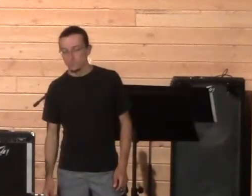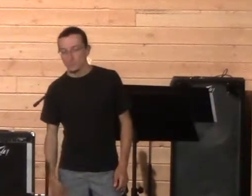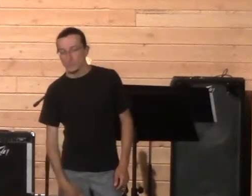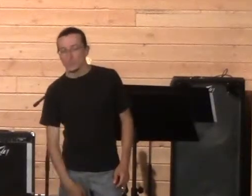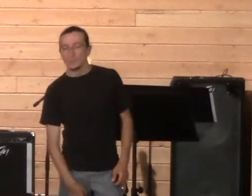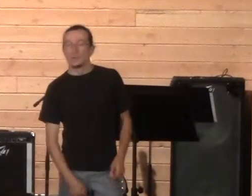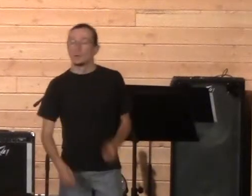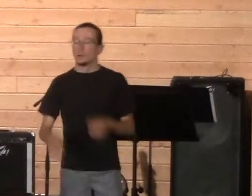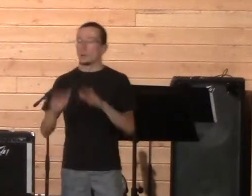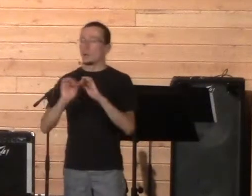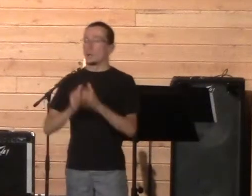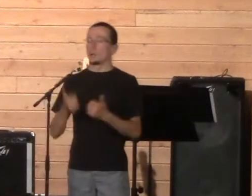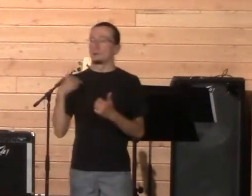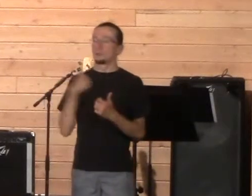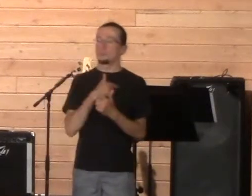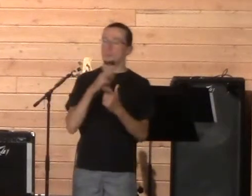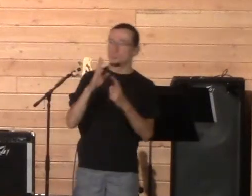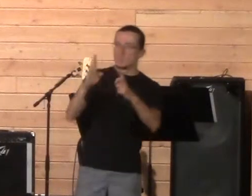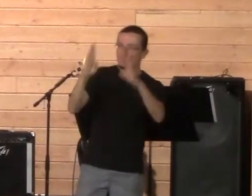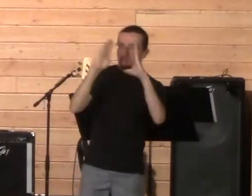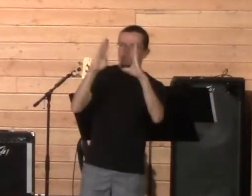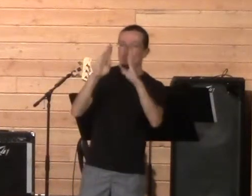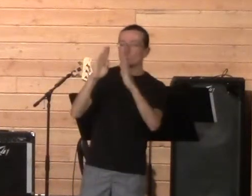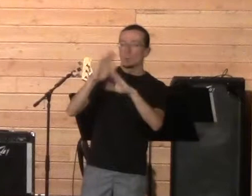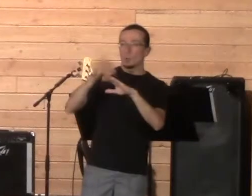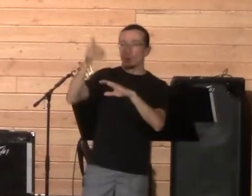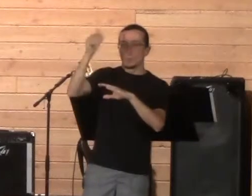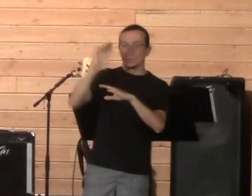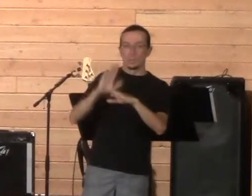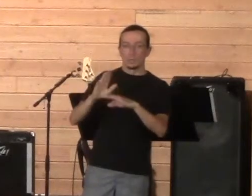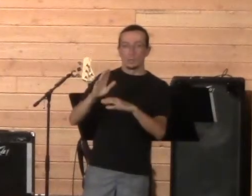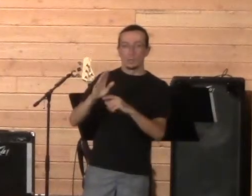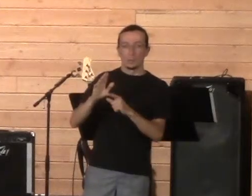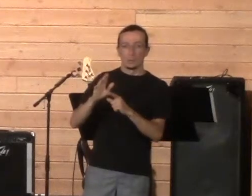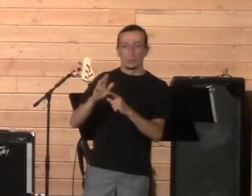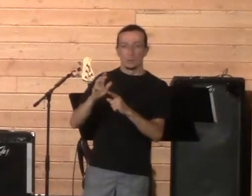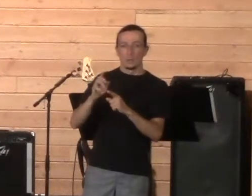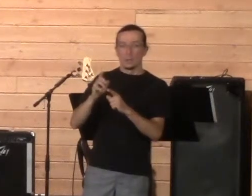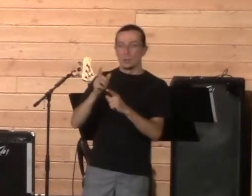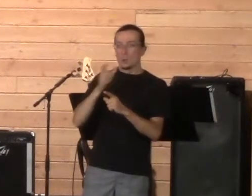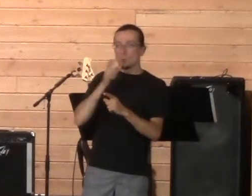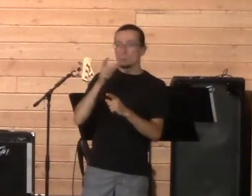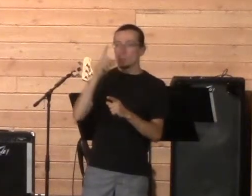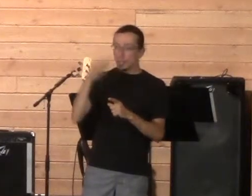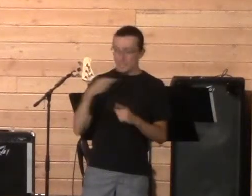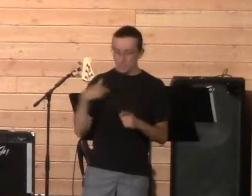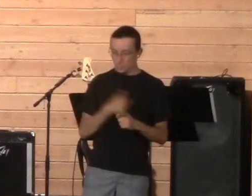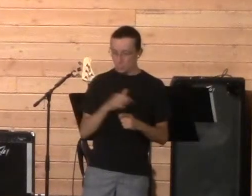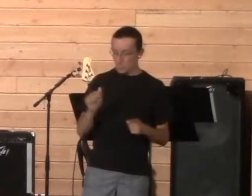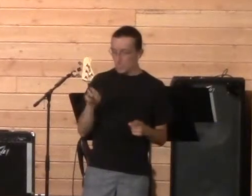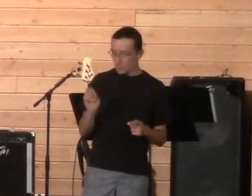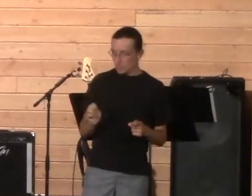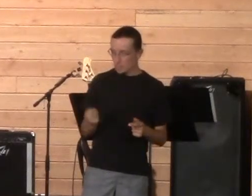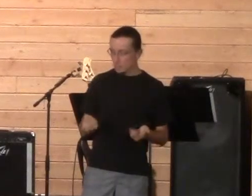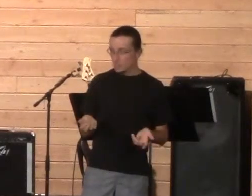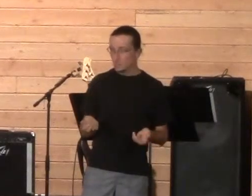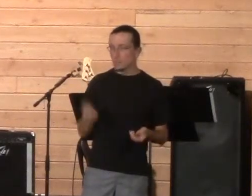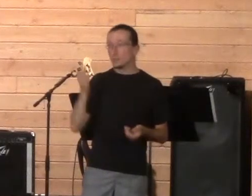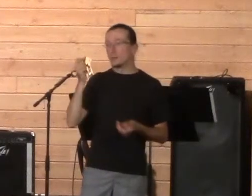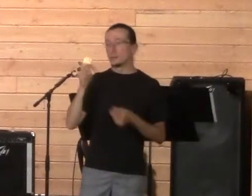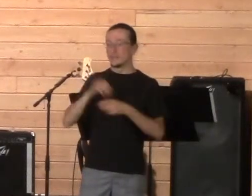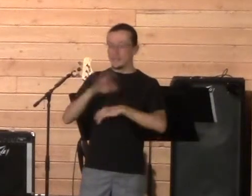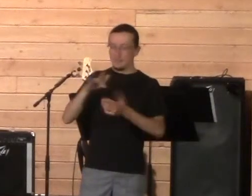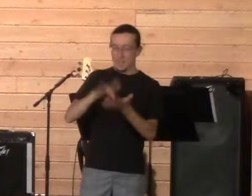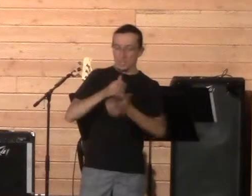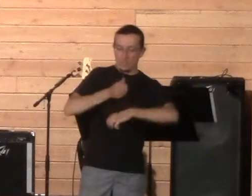and this calling that we have in the midst of accusations? Paul the Apostle was struggling,